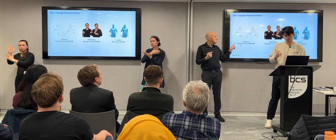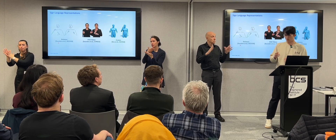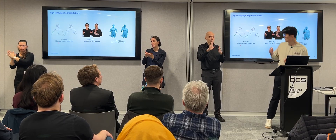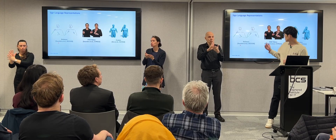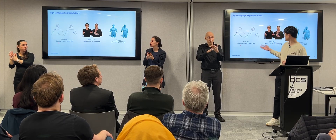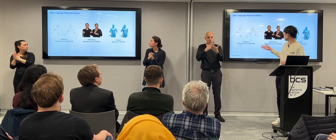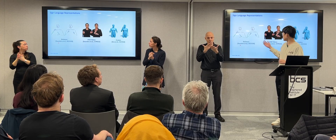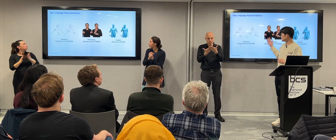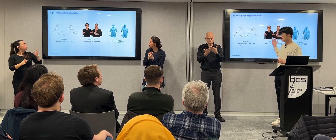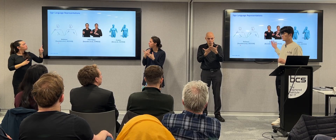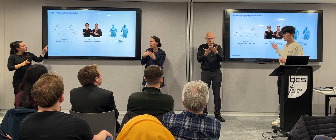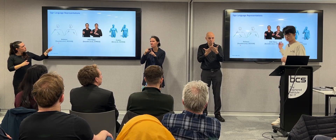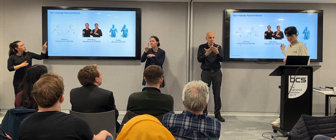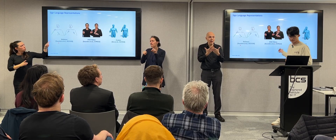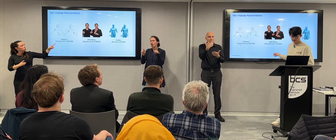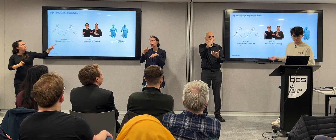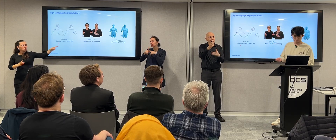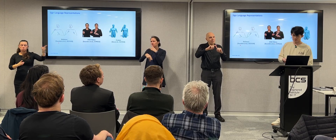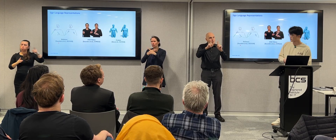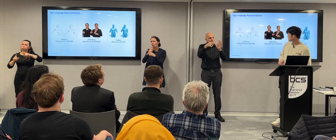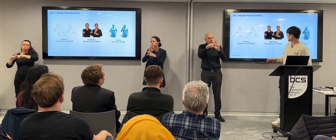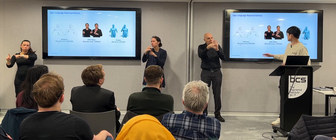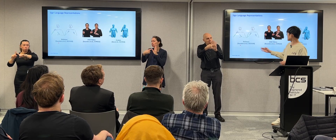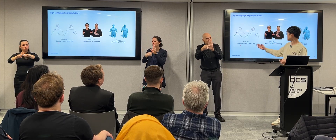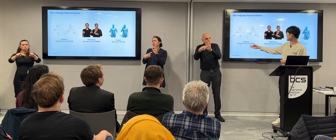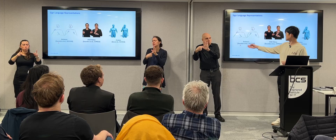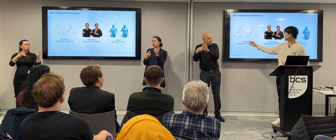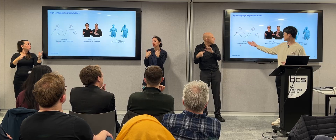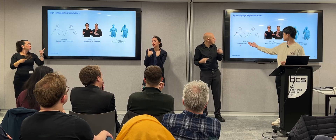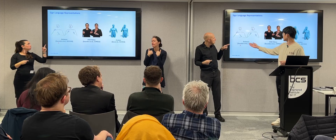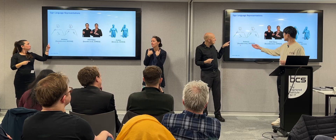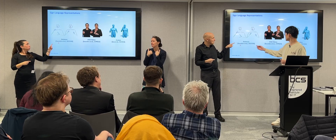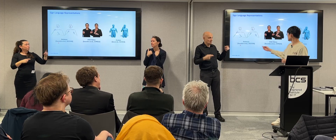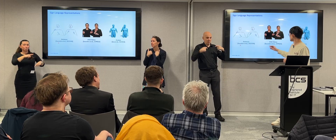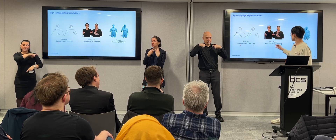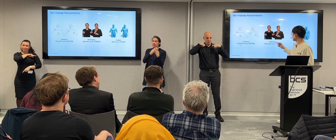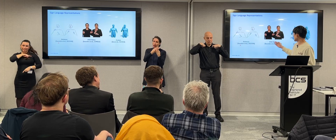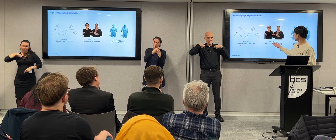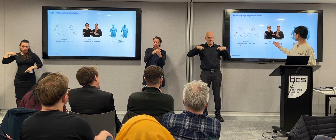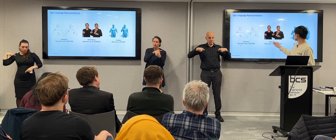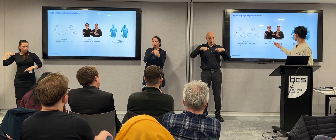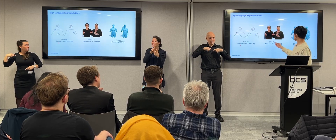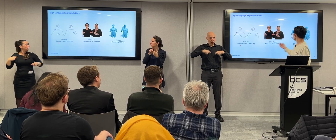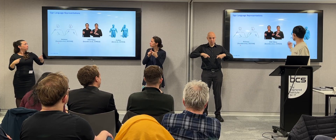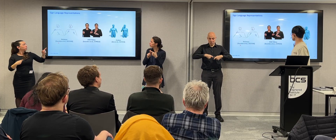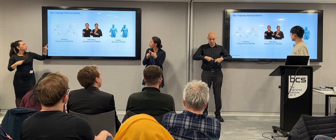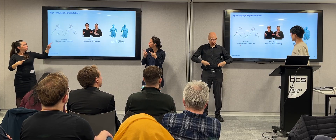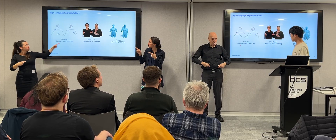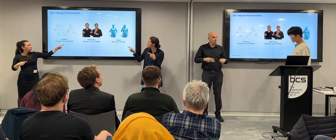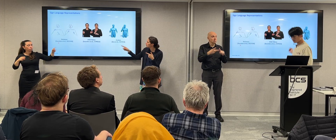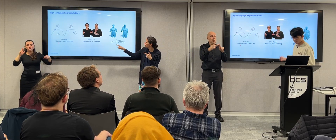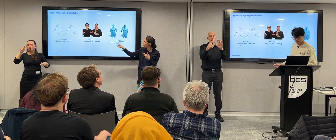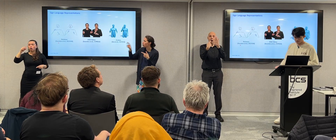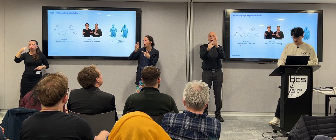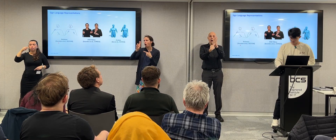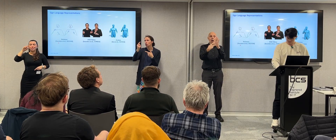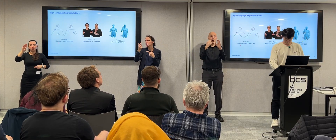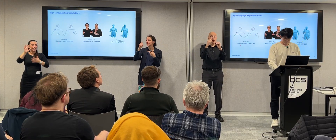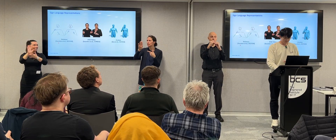exist various forms of representations, such as skeletons, RGB videos, and